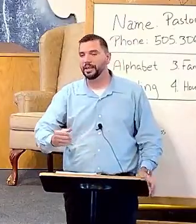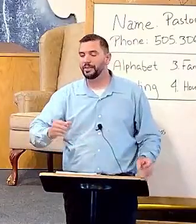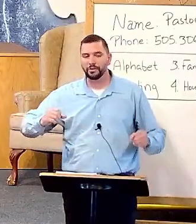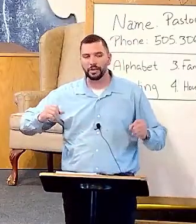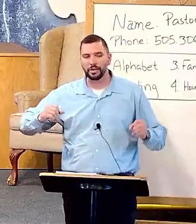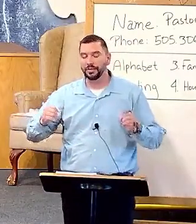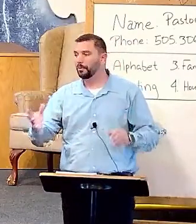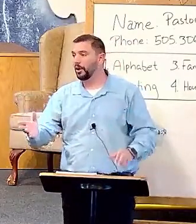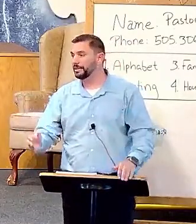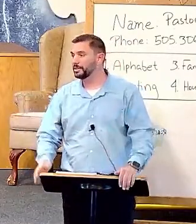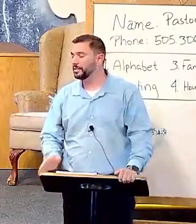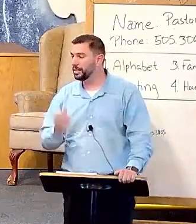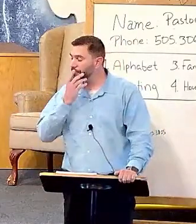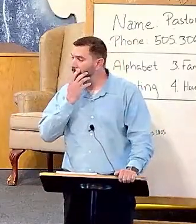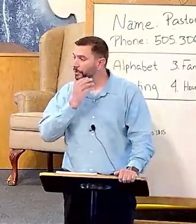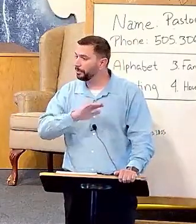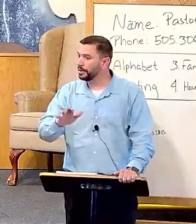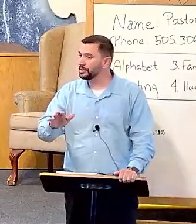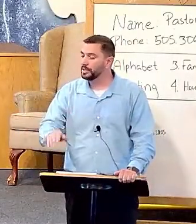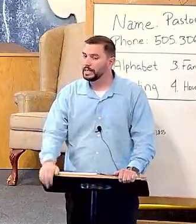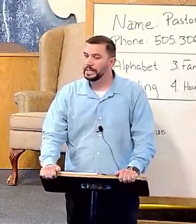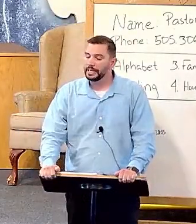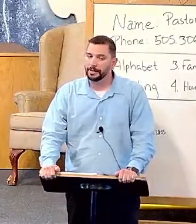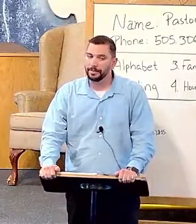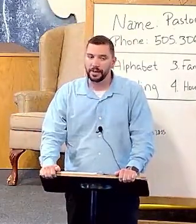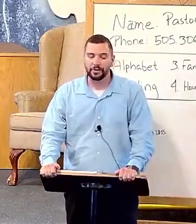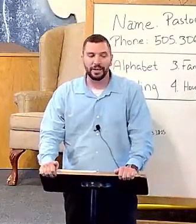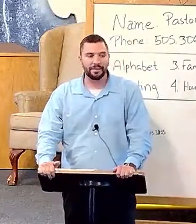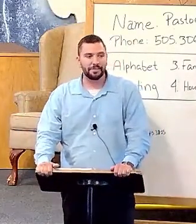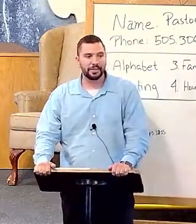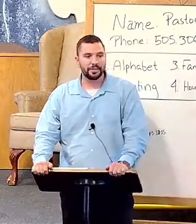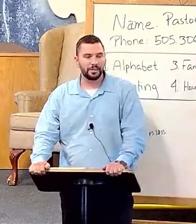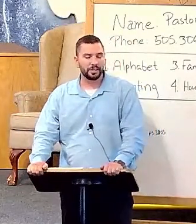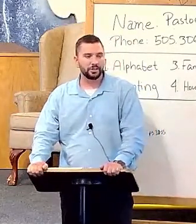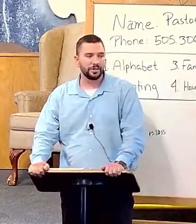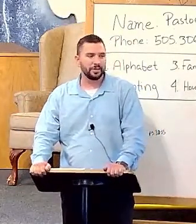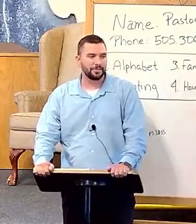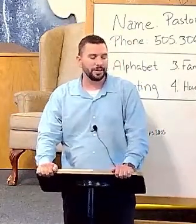get, and they're blunt. Deaf people are blunt. They don't have the luxury of